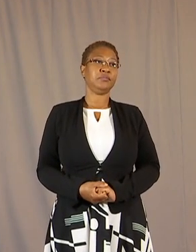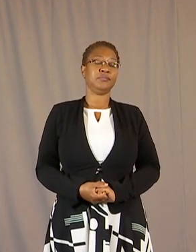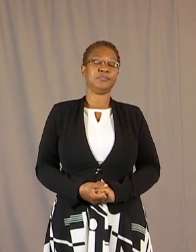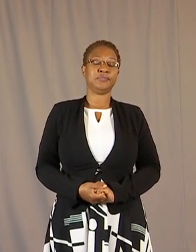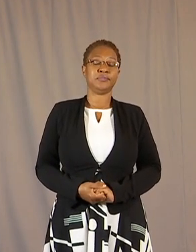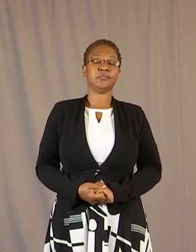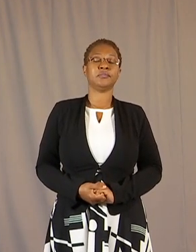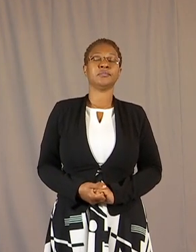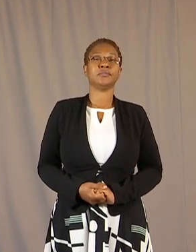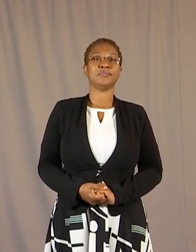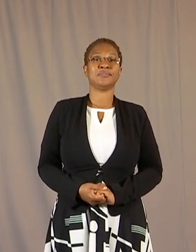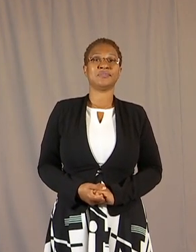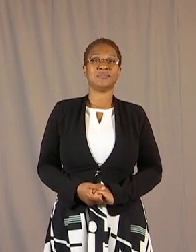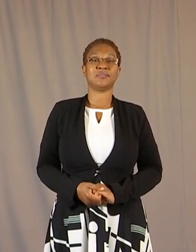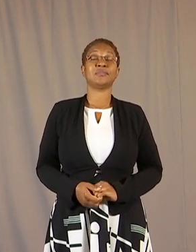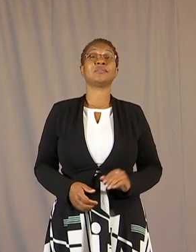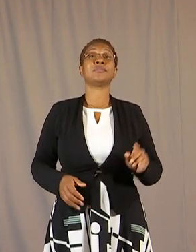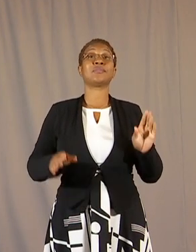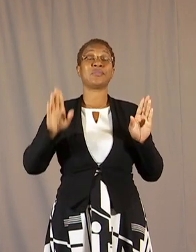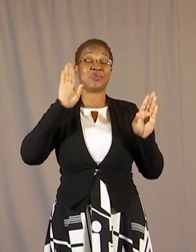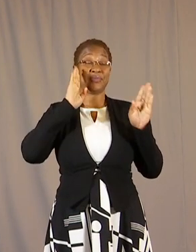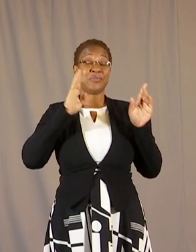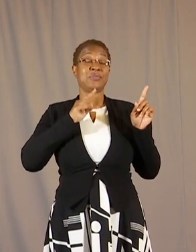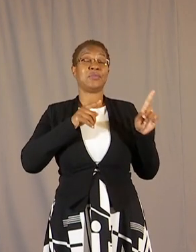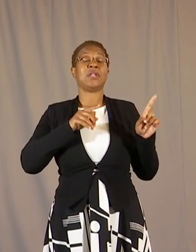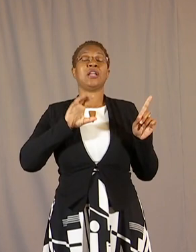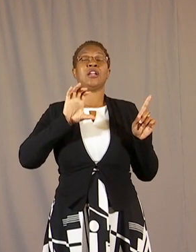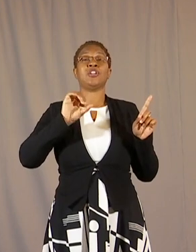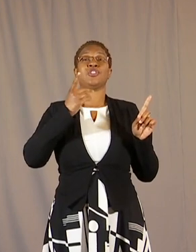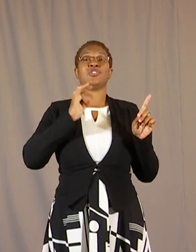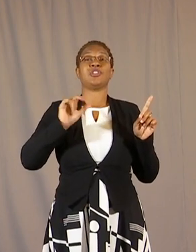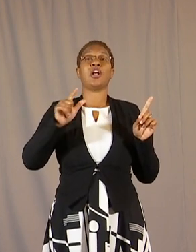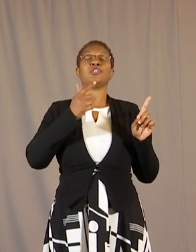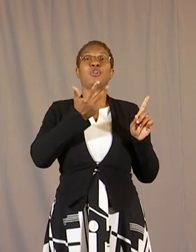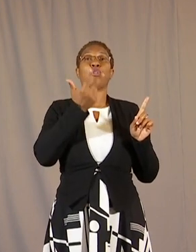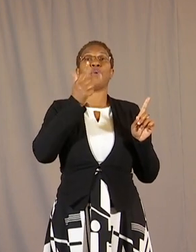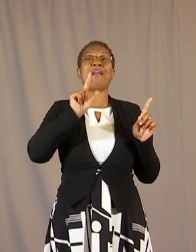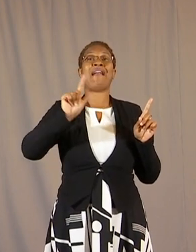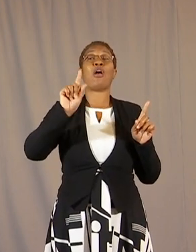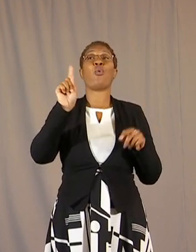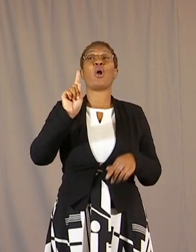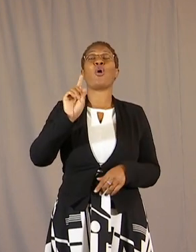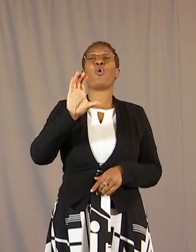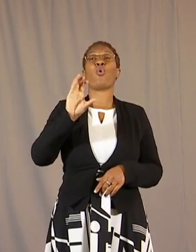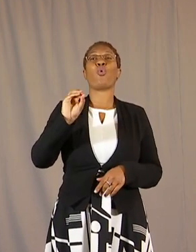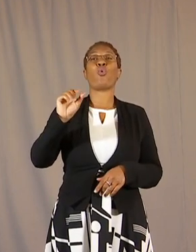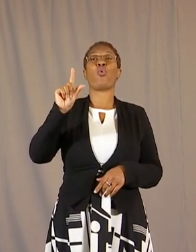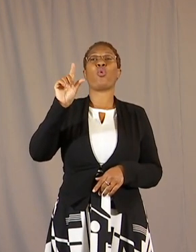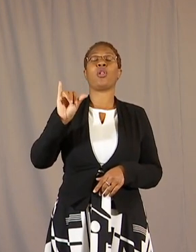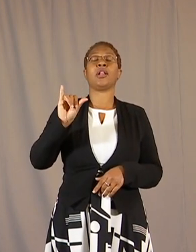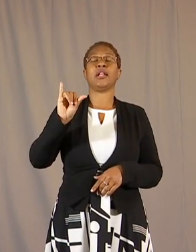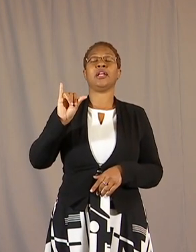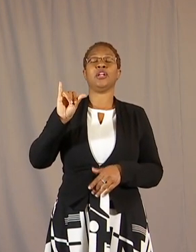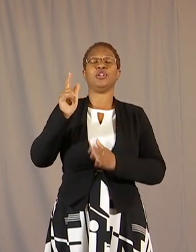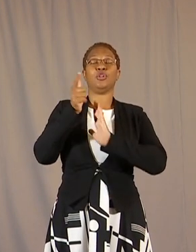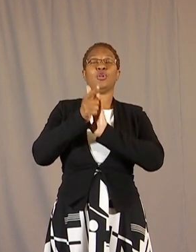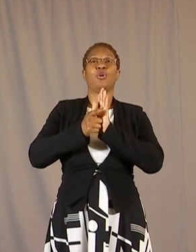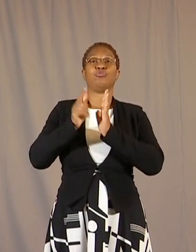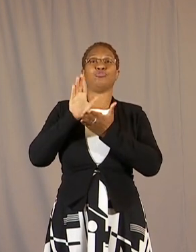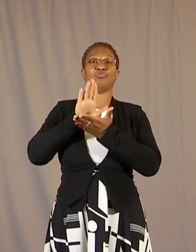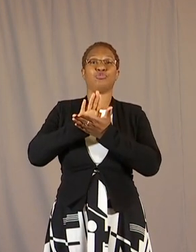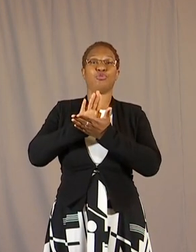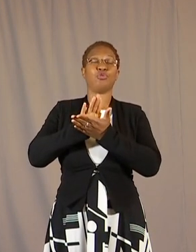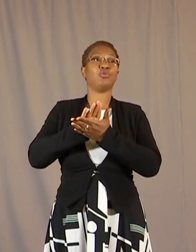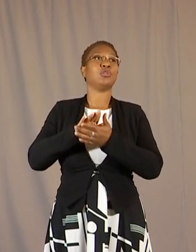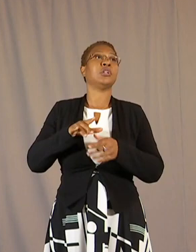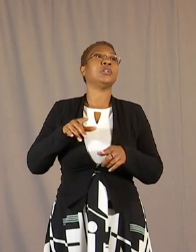Hello, everyone. My name is Janelle Davron, and I'm a 3L at Cooley Law School. I'm also a legislative student assistant for